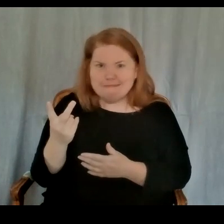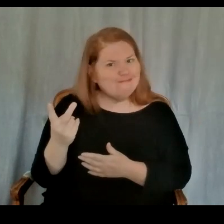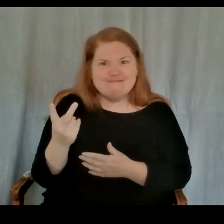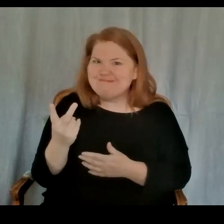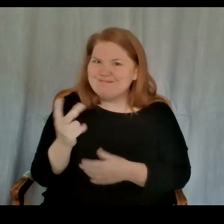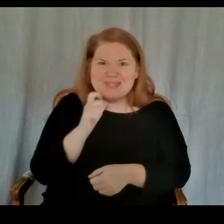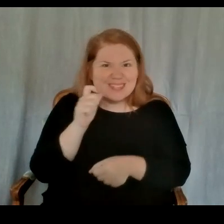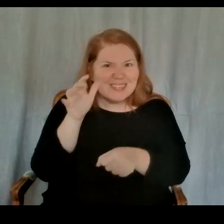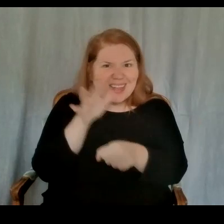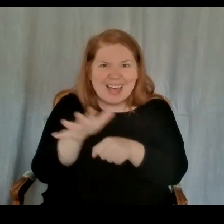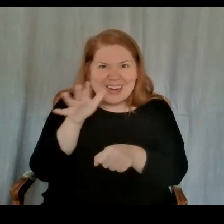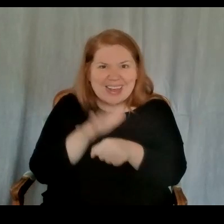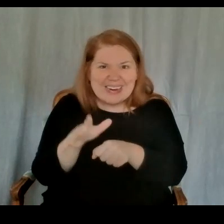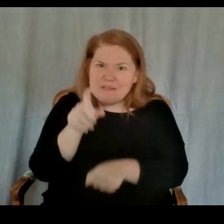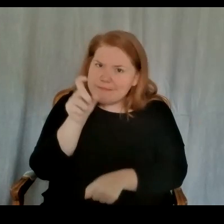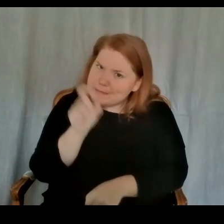legs.